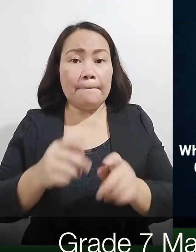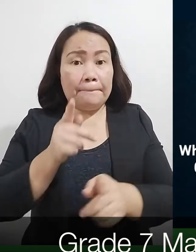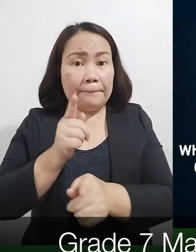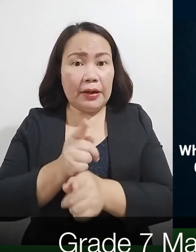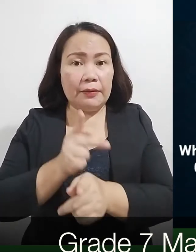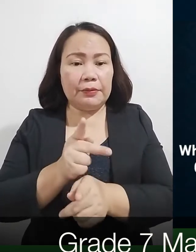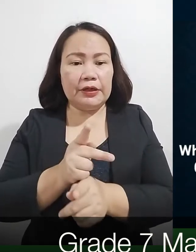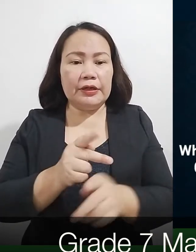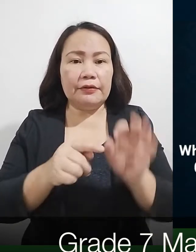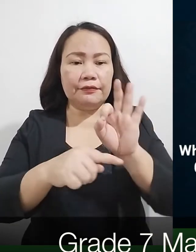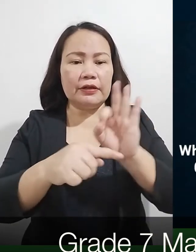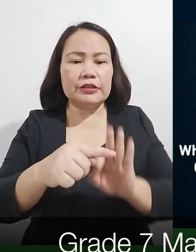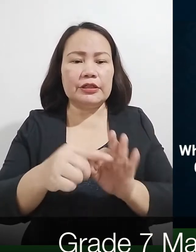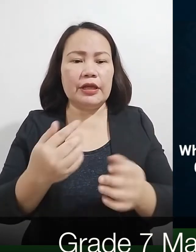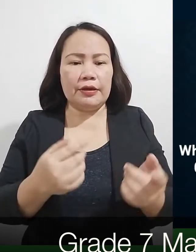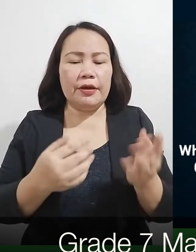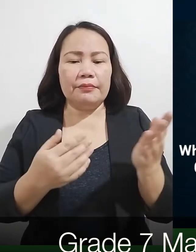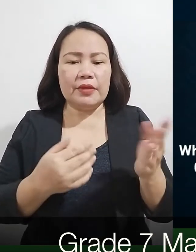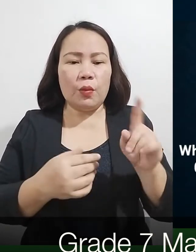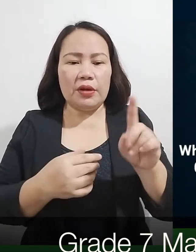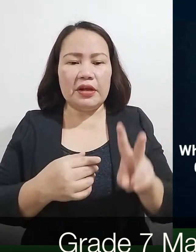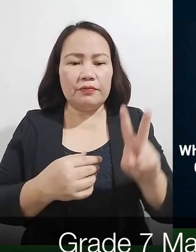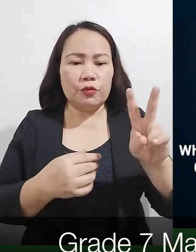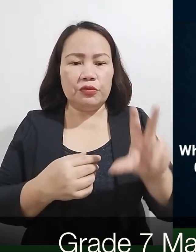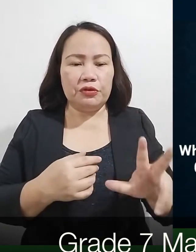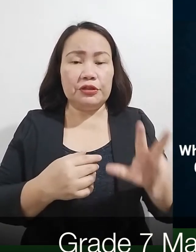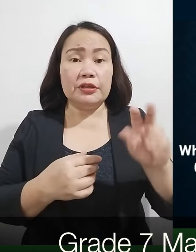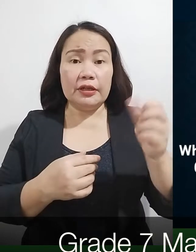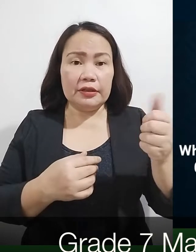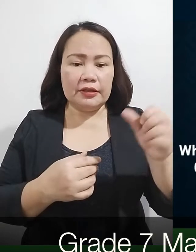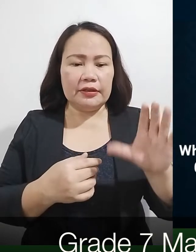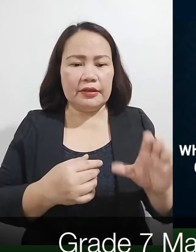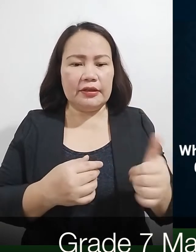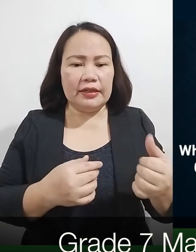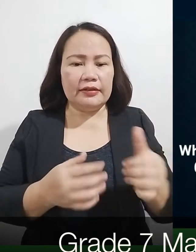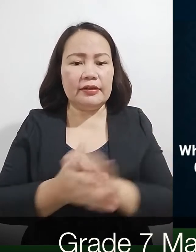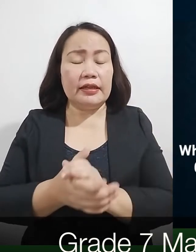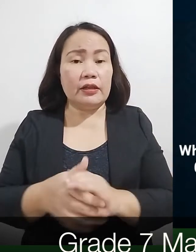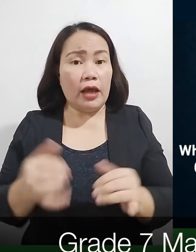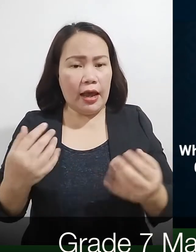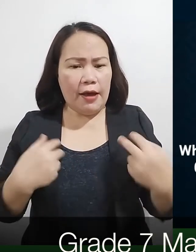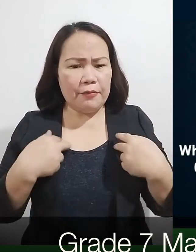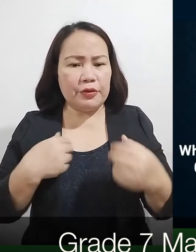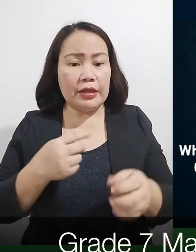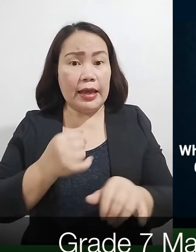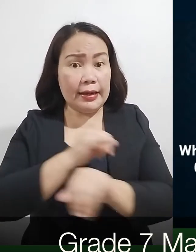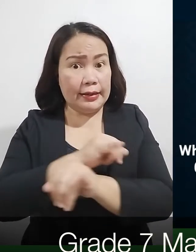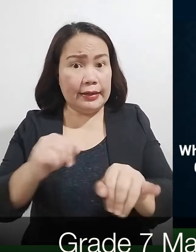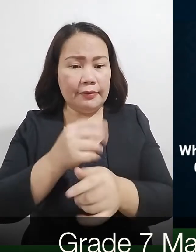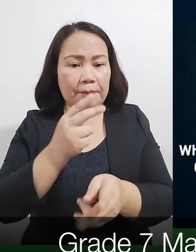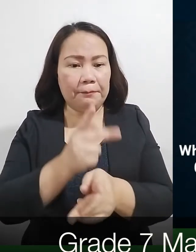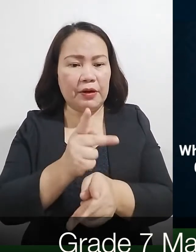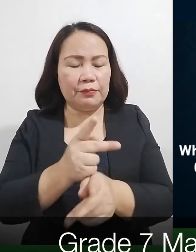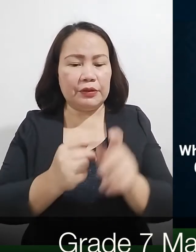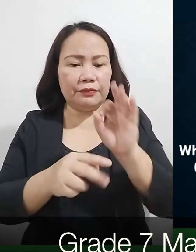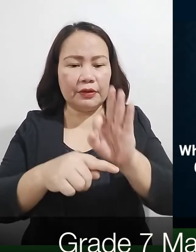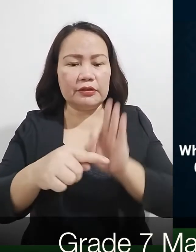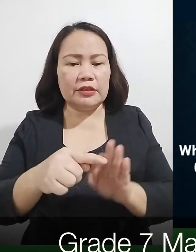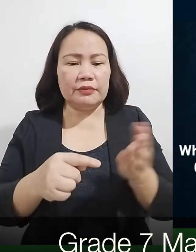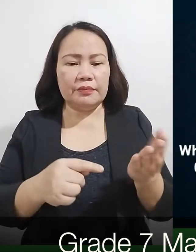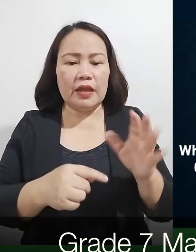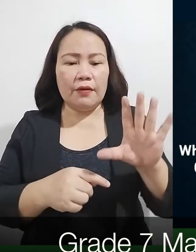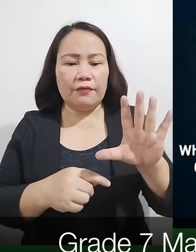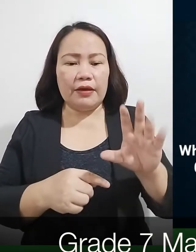have 1/2, 2/3, 10 over 15. We also have improper fraction, 5 over 3, 15 over